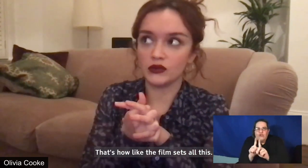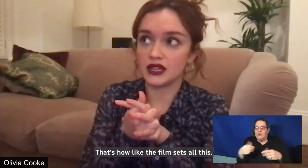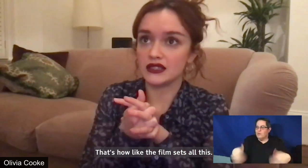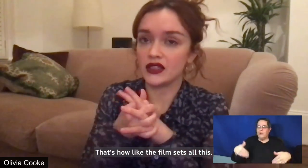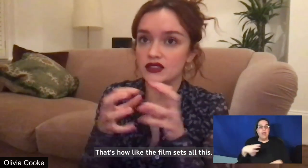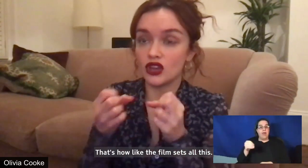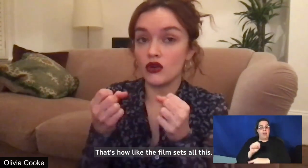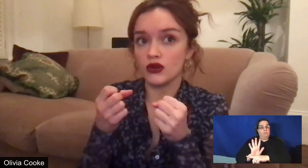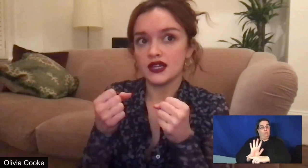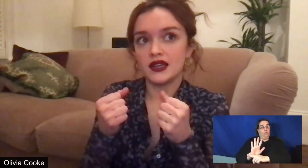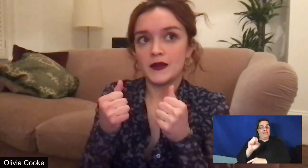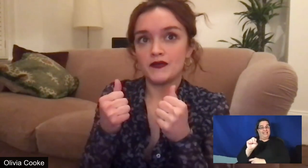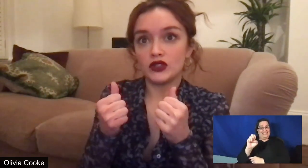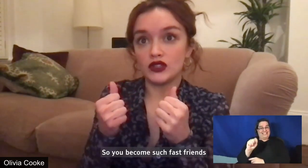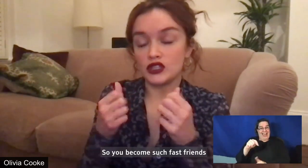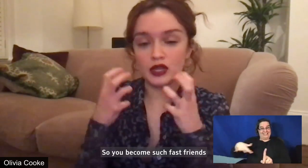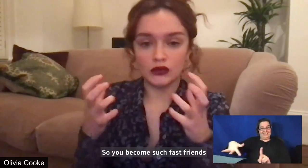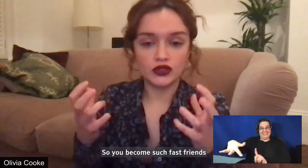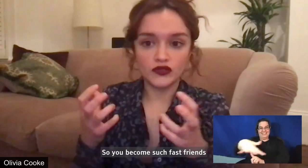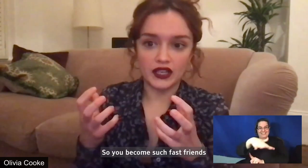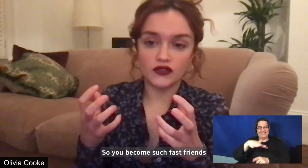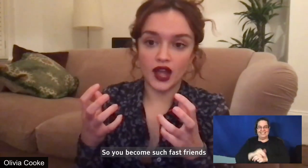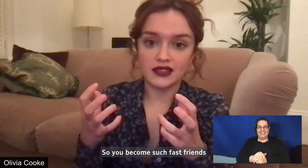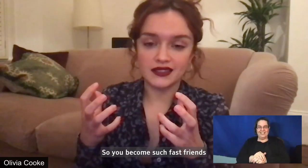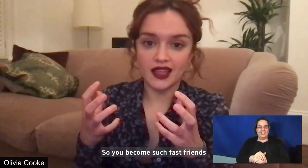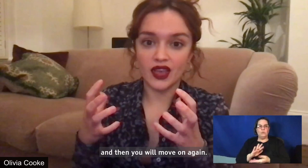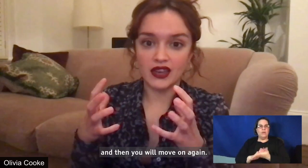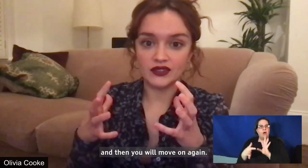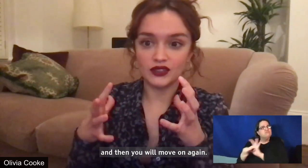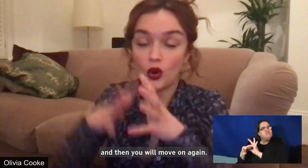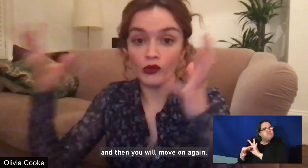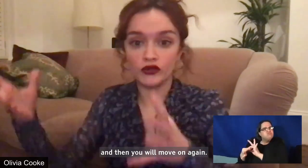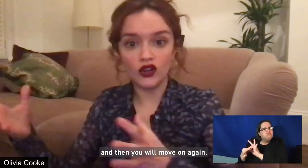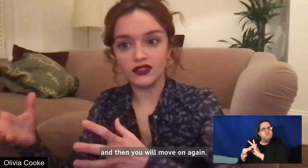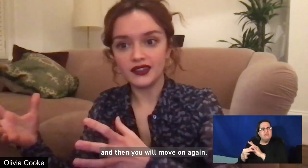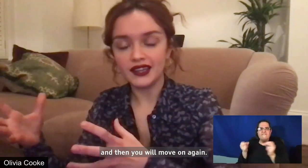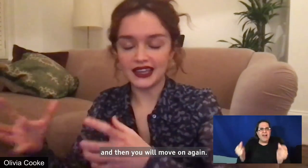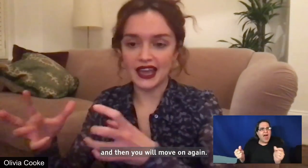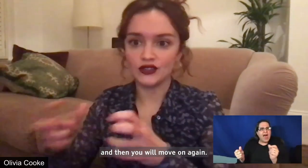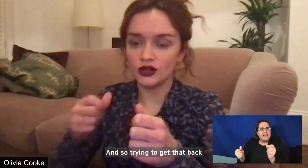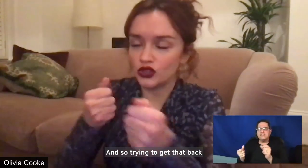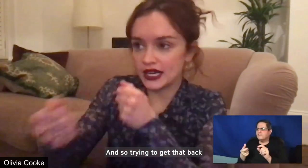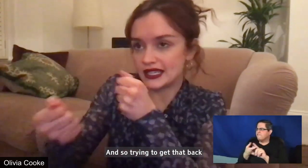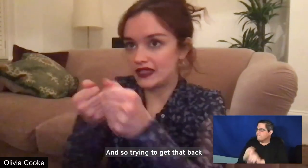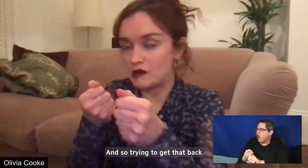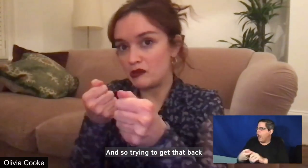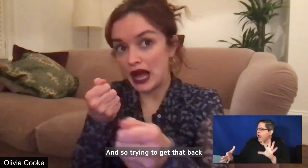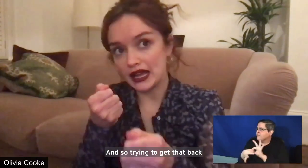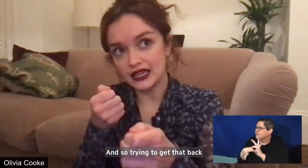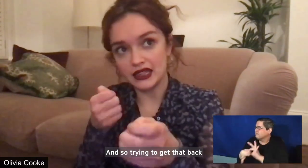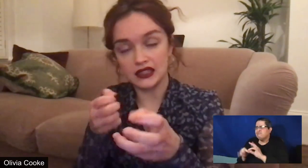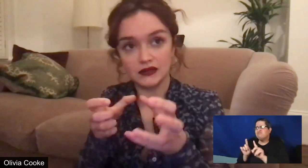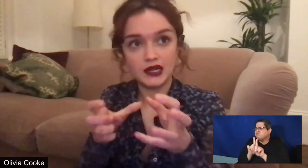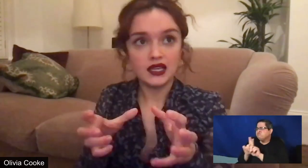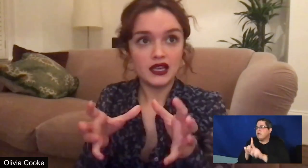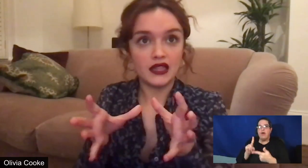like film sets are, that's so, you become such fast friends, and then you all move on again. And so trying to get that